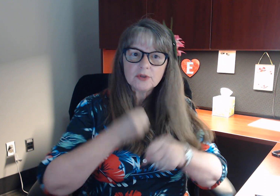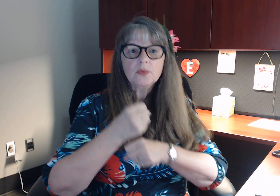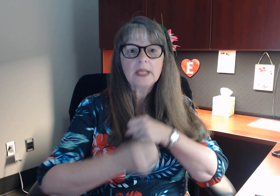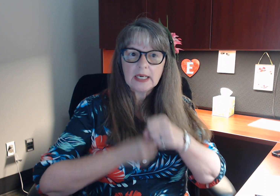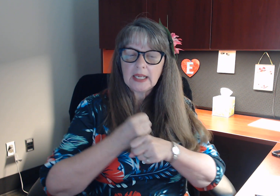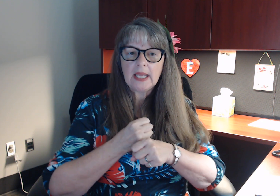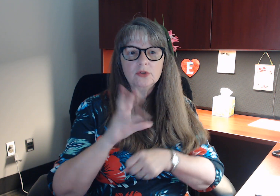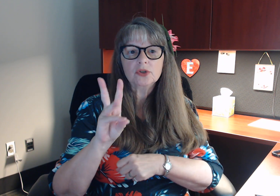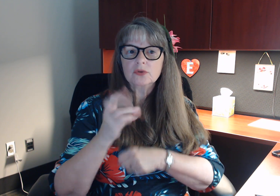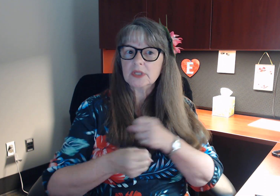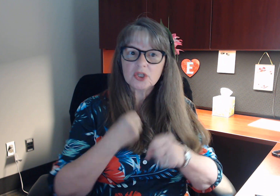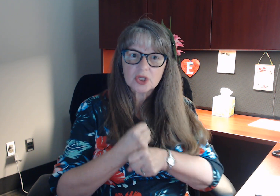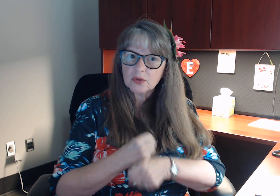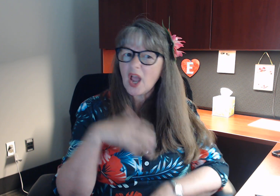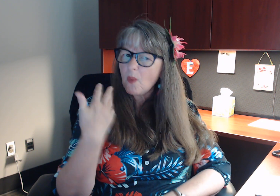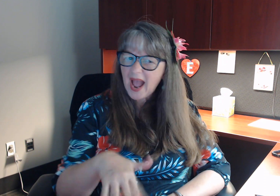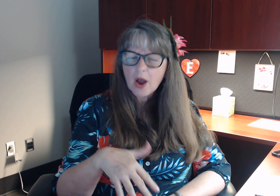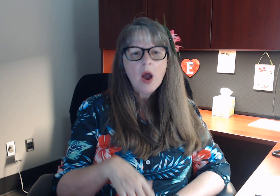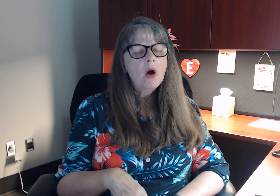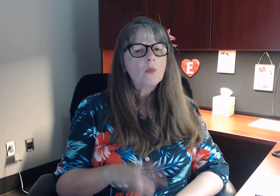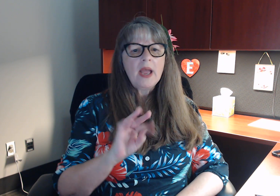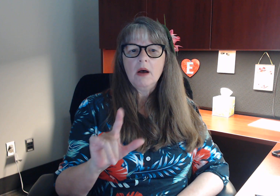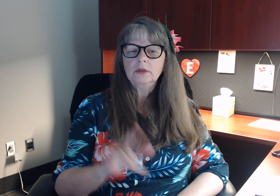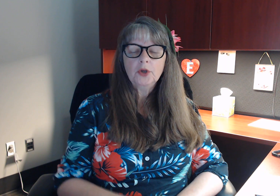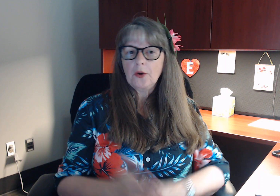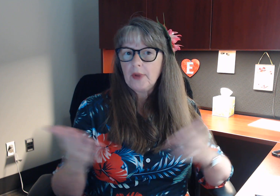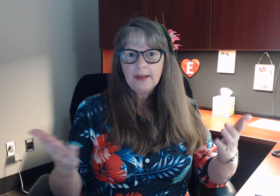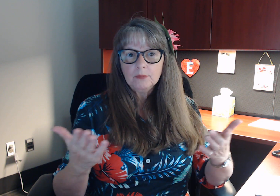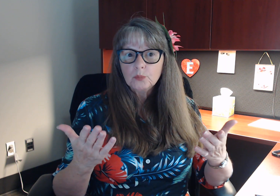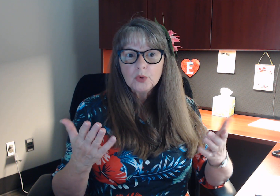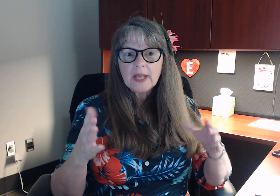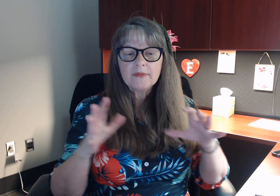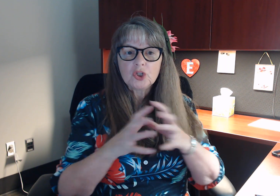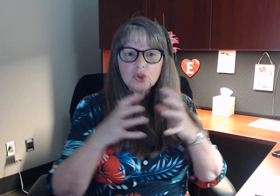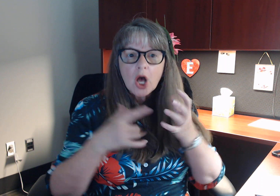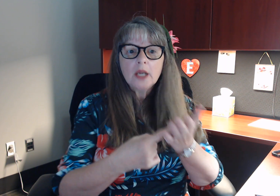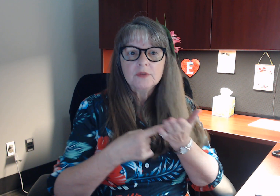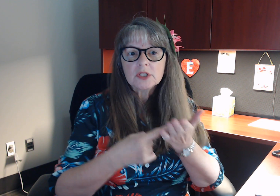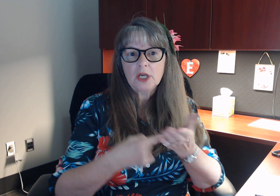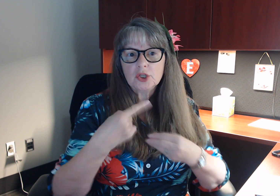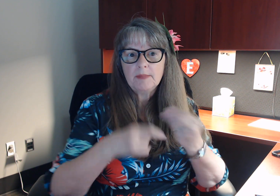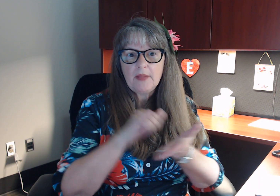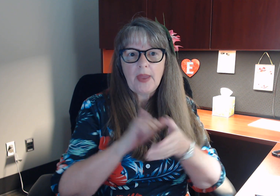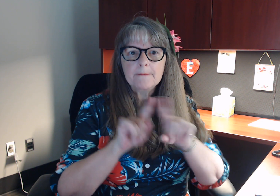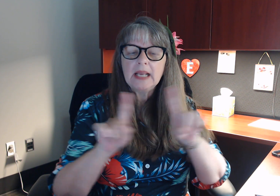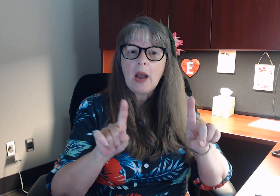again and again. You just do 6 years. Wow. Well, and you can have a lot of discussion about that. But I want to